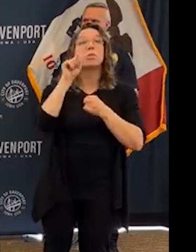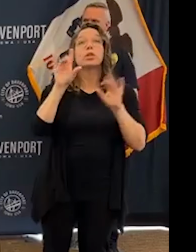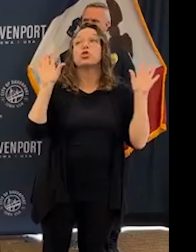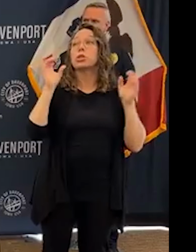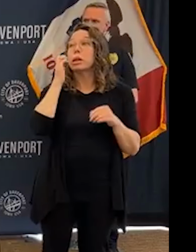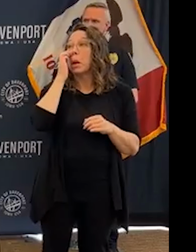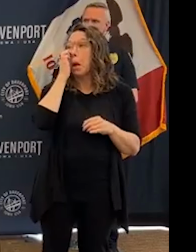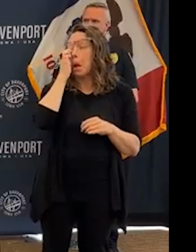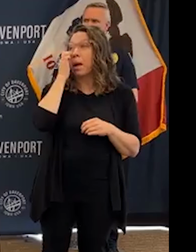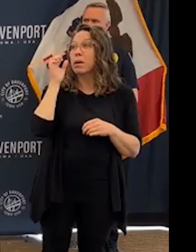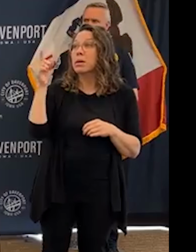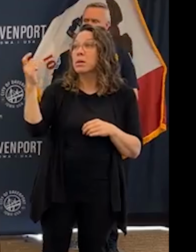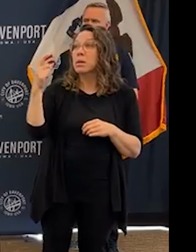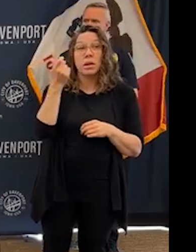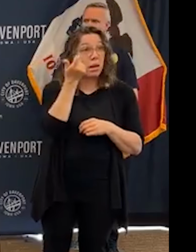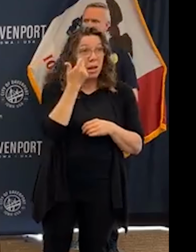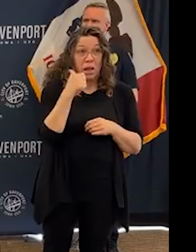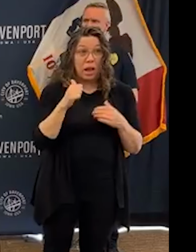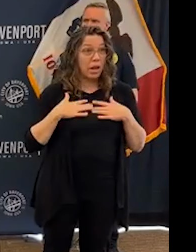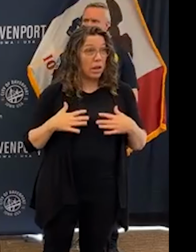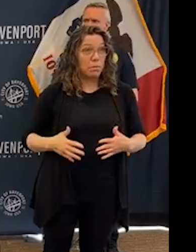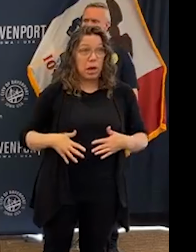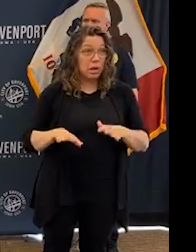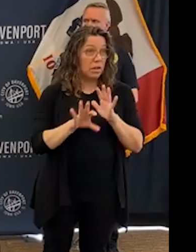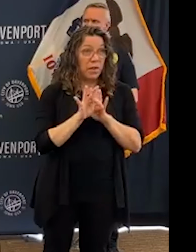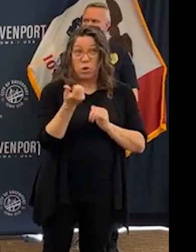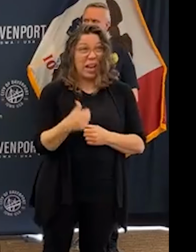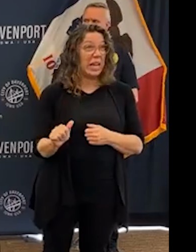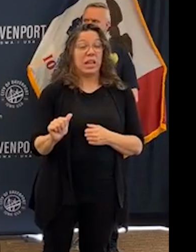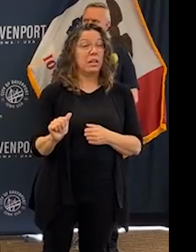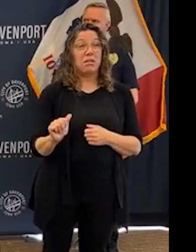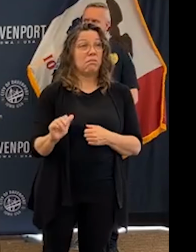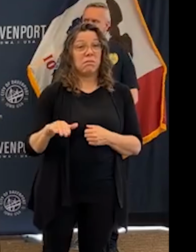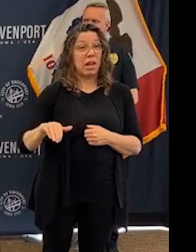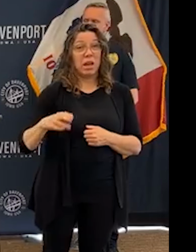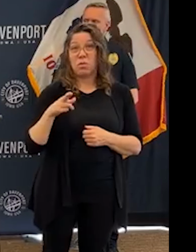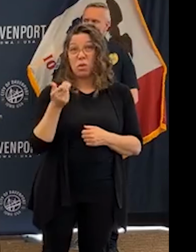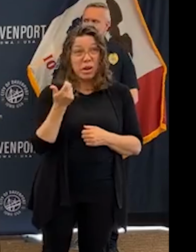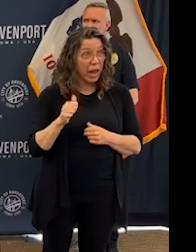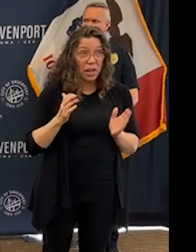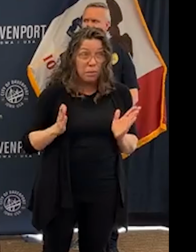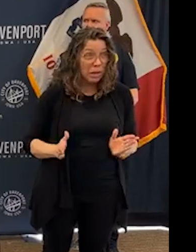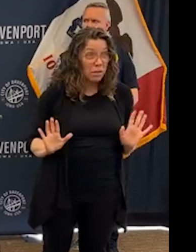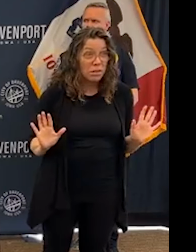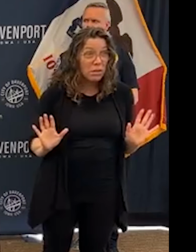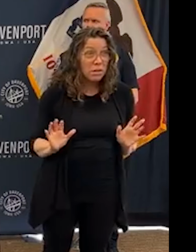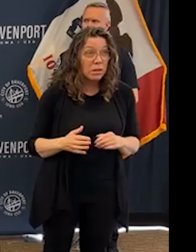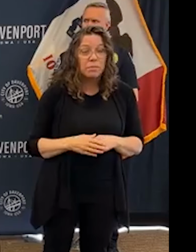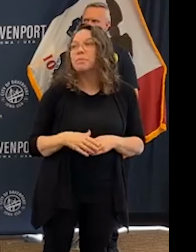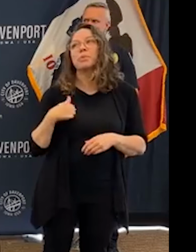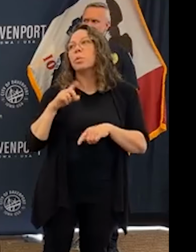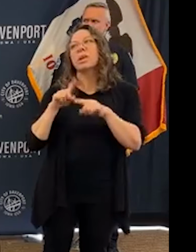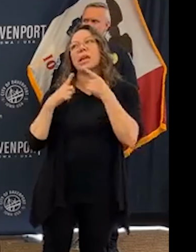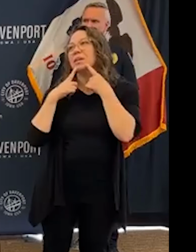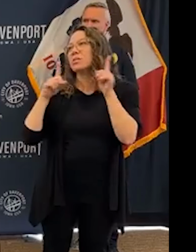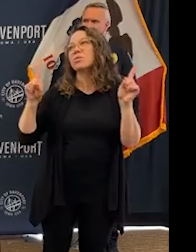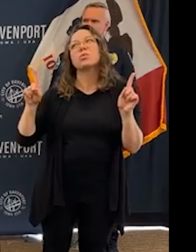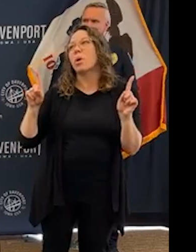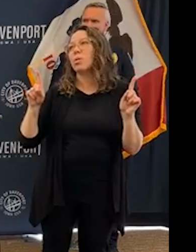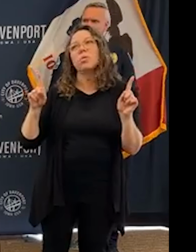been recovered as far as human remains or anybody found? We can't disclose that yet.